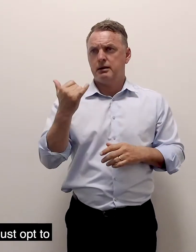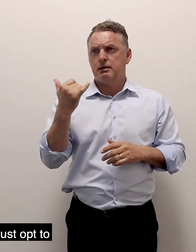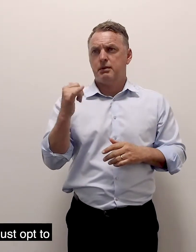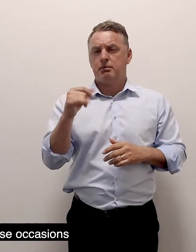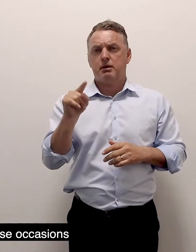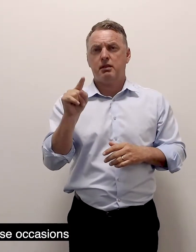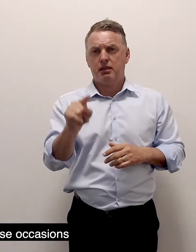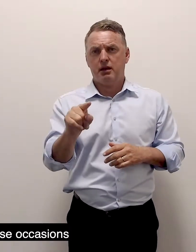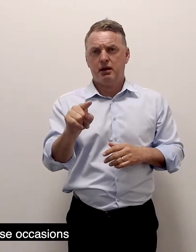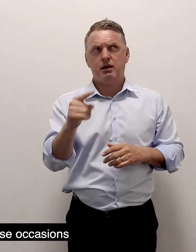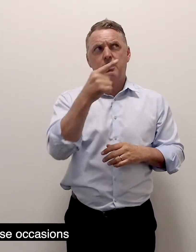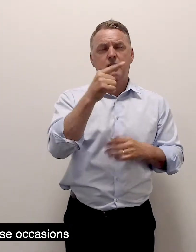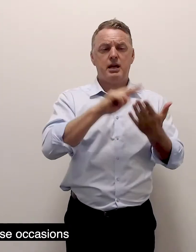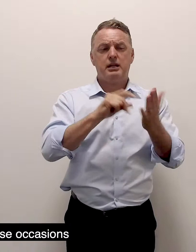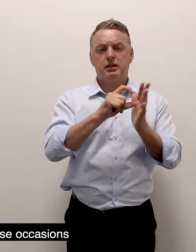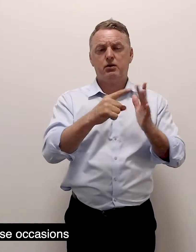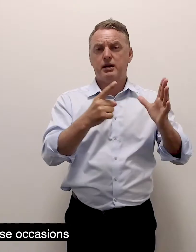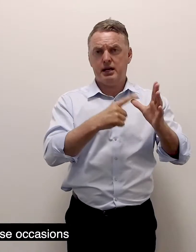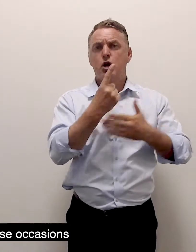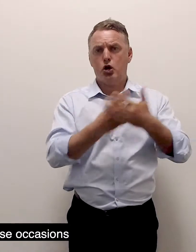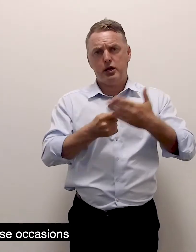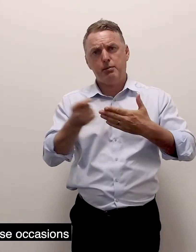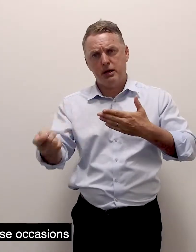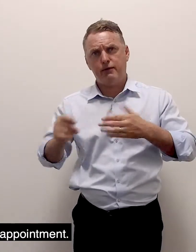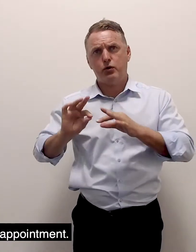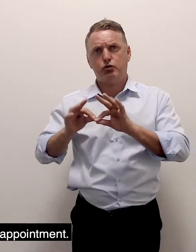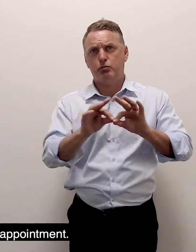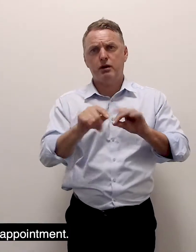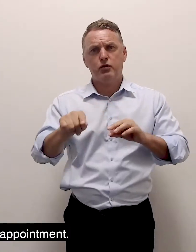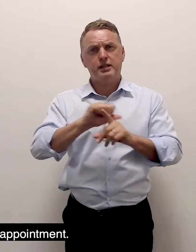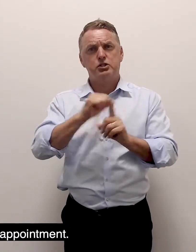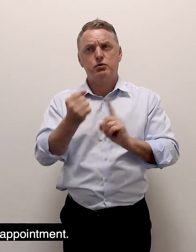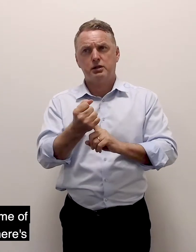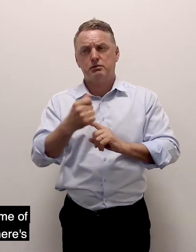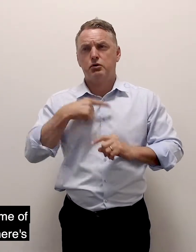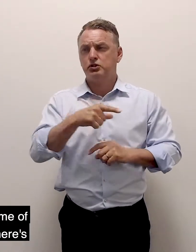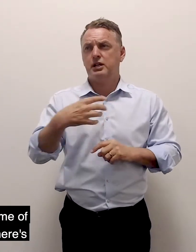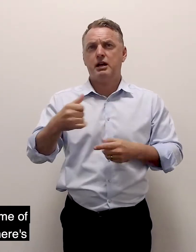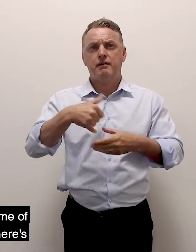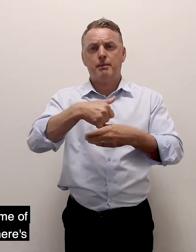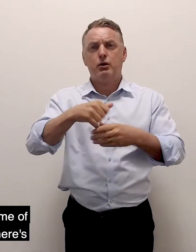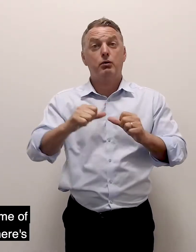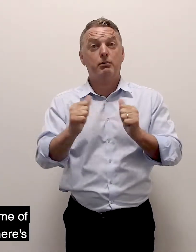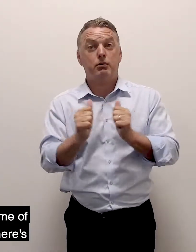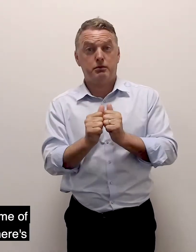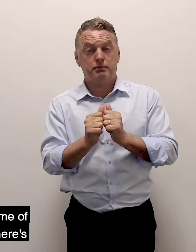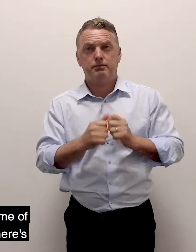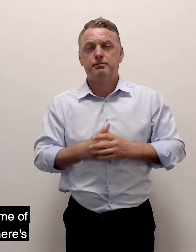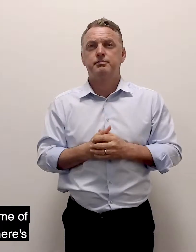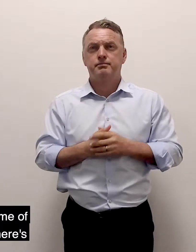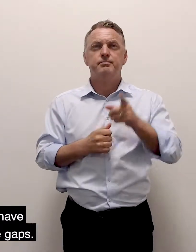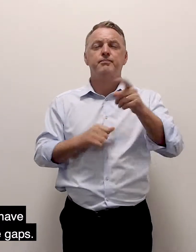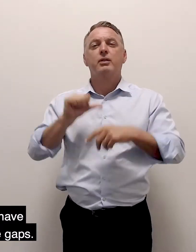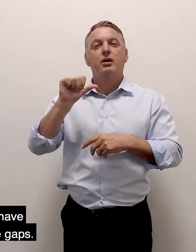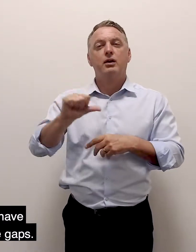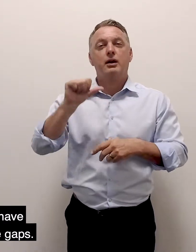opt to pay for interpreters on those occasions when she's got a medical appointment. Okay, so with some of these